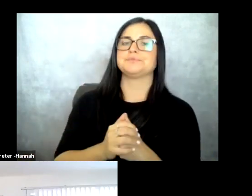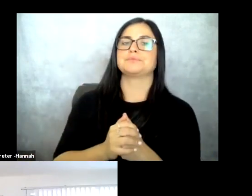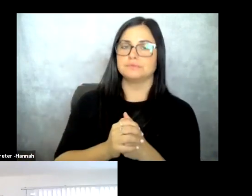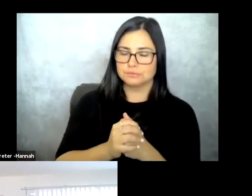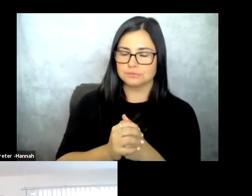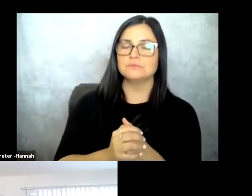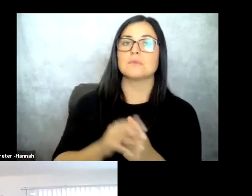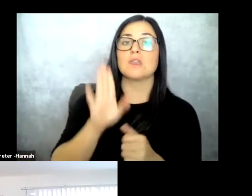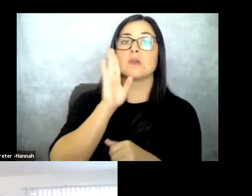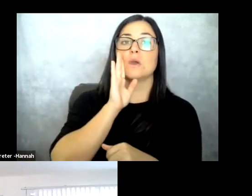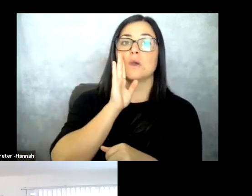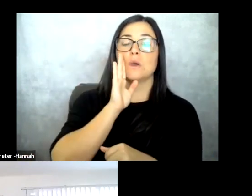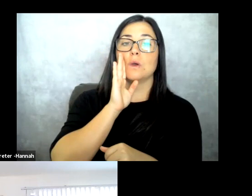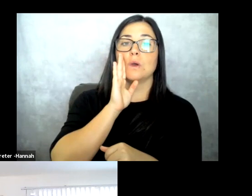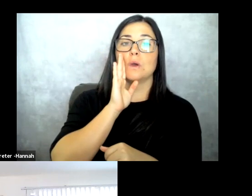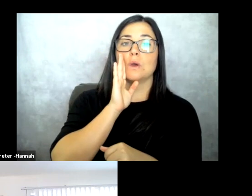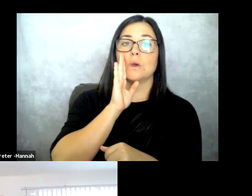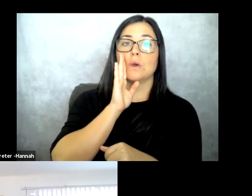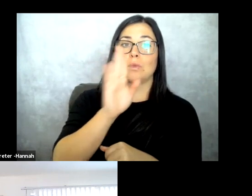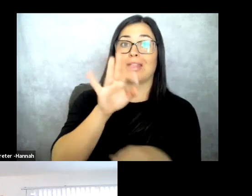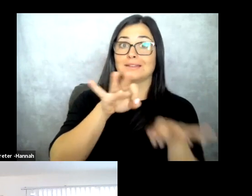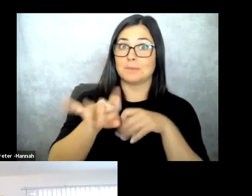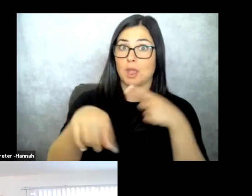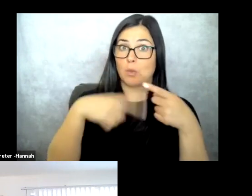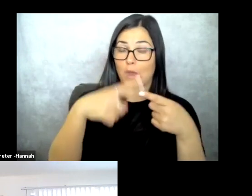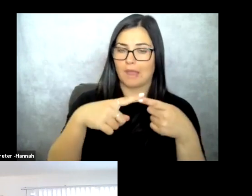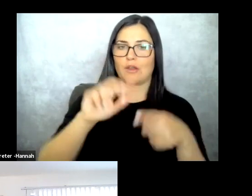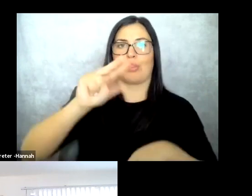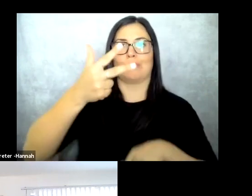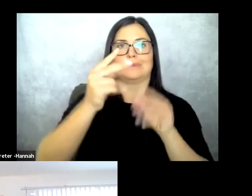we will go over right at the top of session 3.